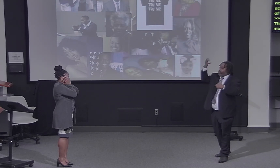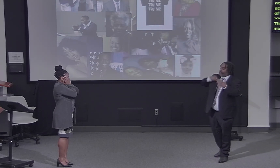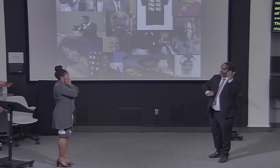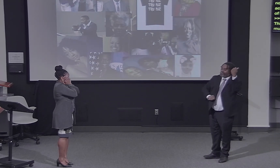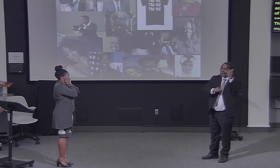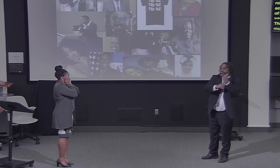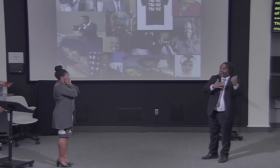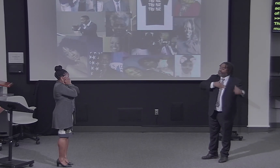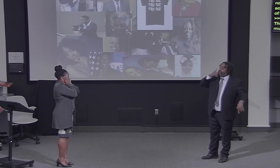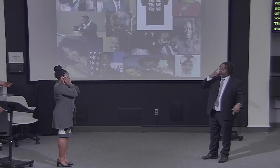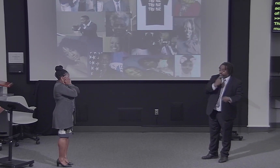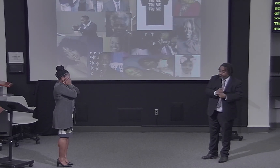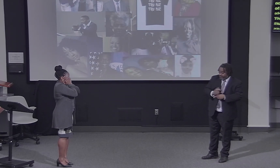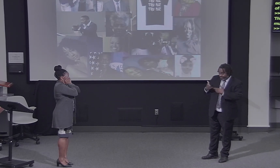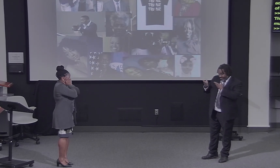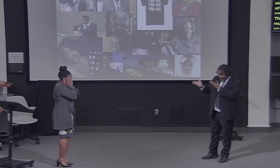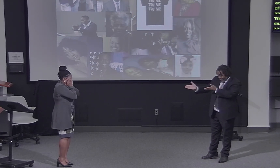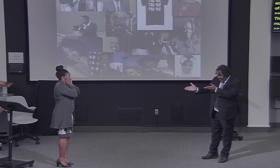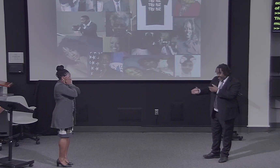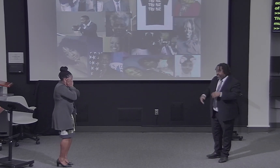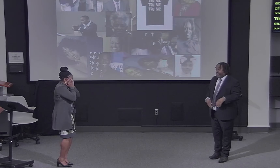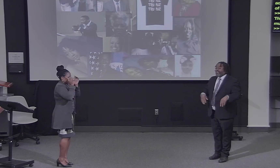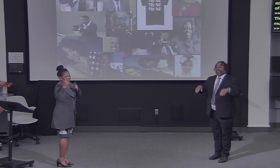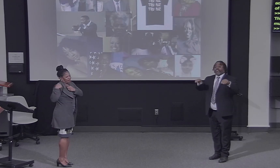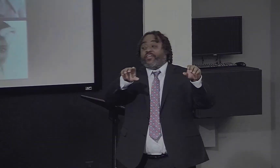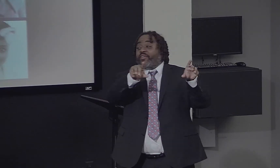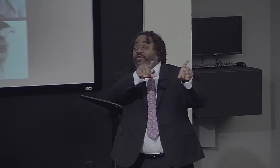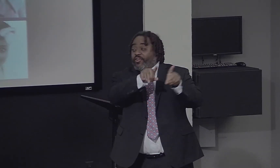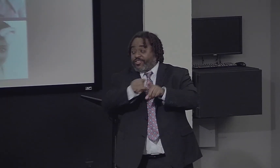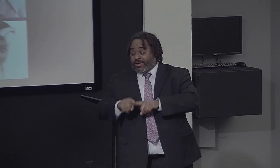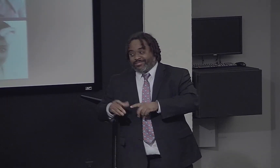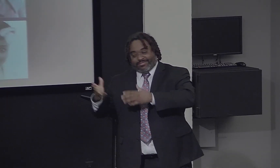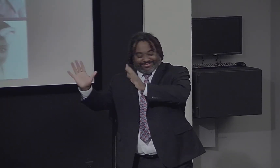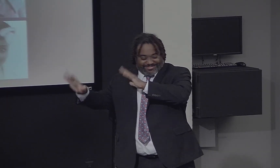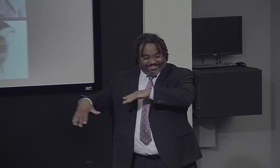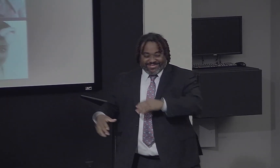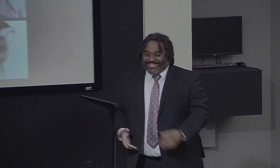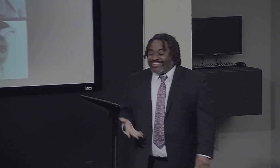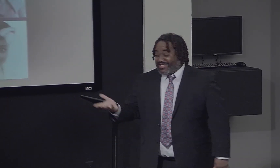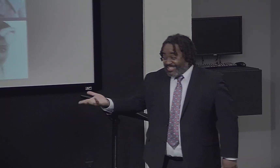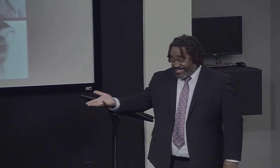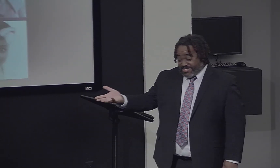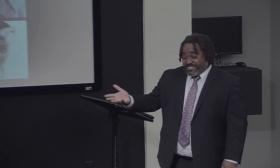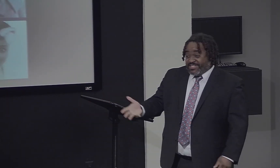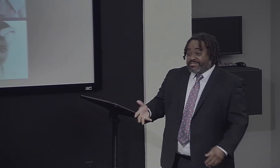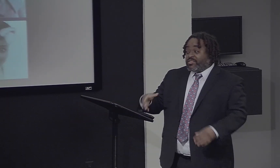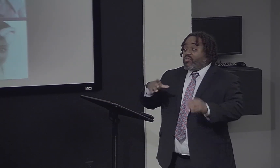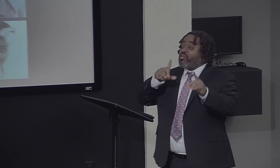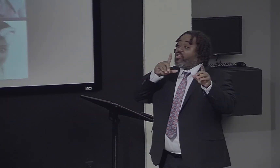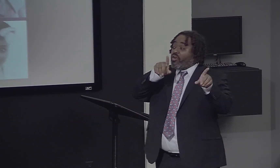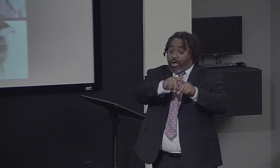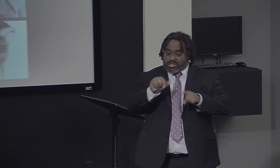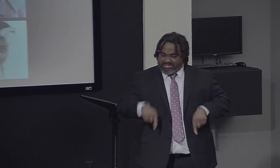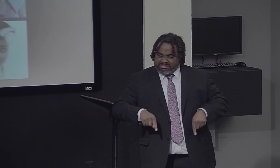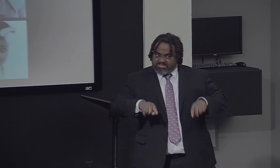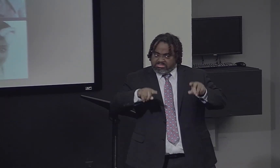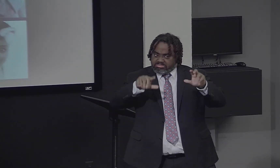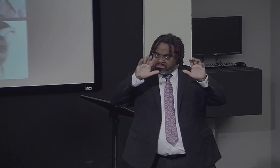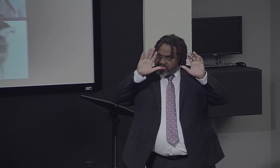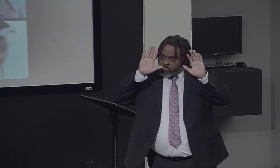Hello, everyone. First, want to just say that I'm here in support of my sister, Pam. And you've been with me for so many years.